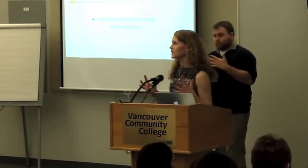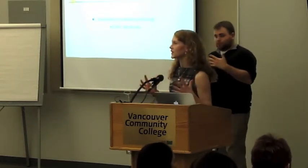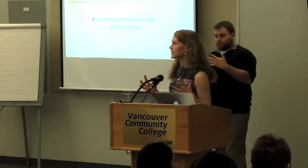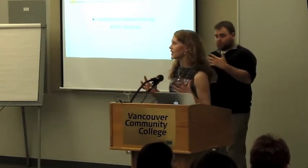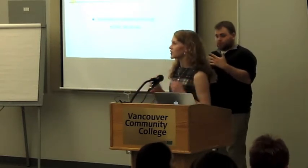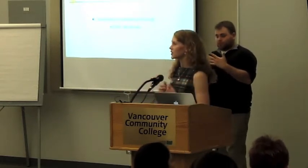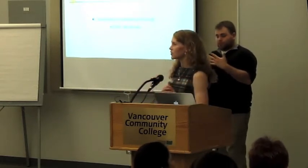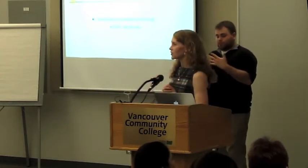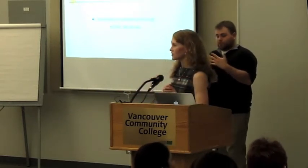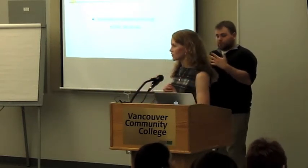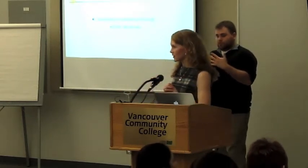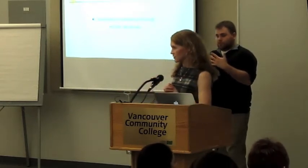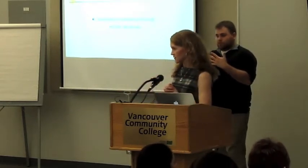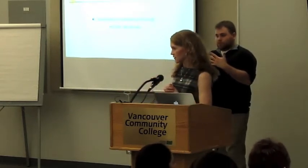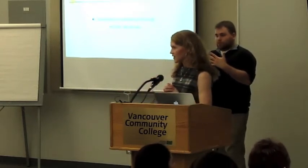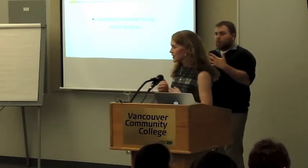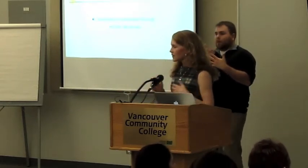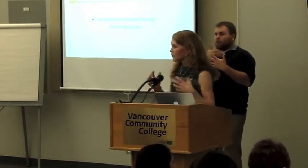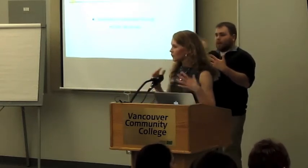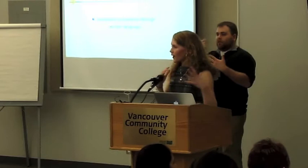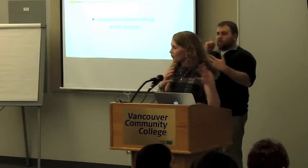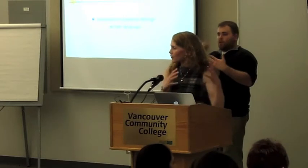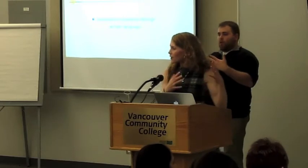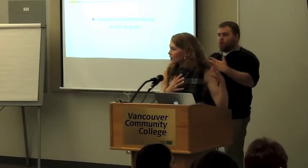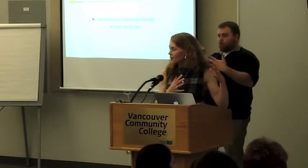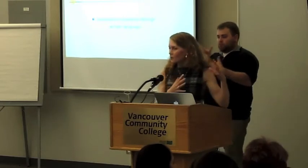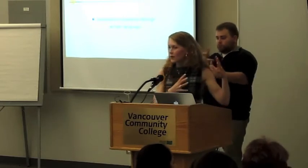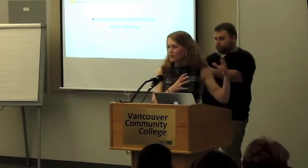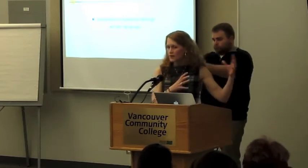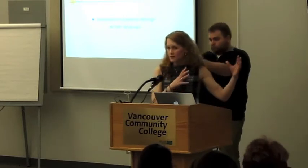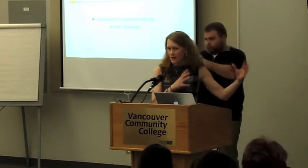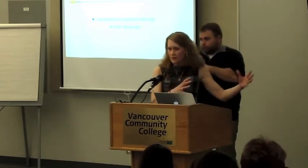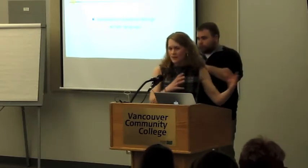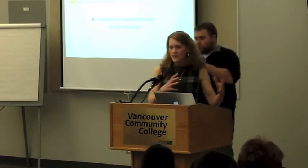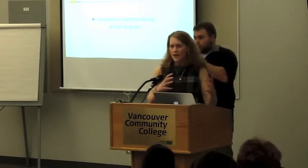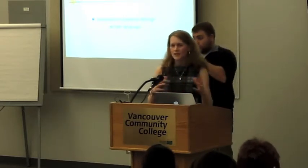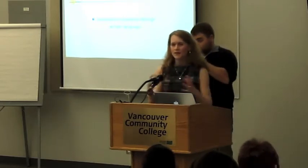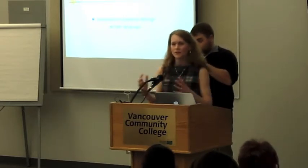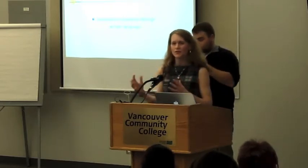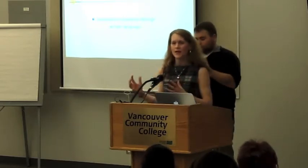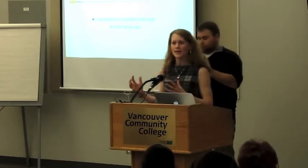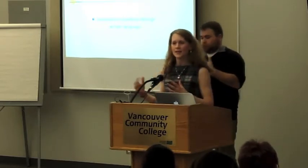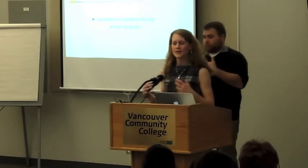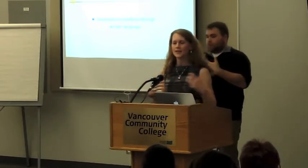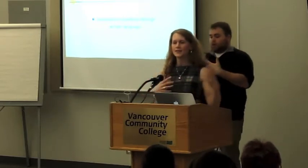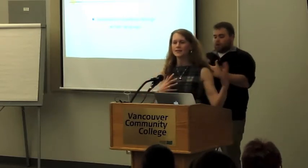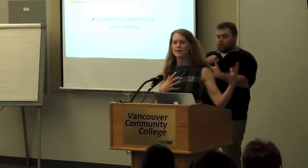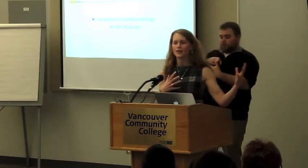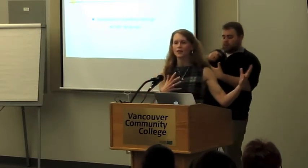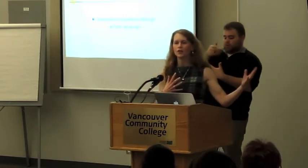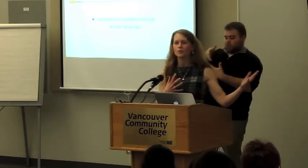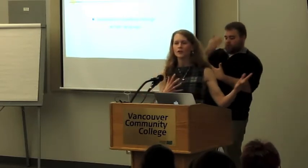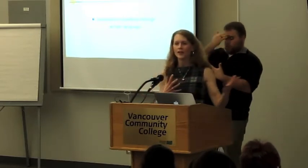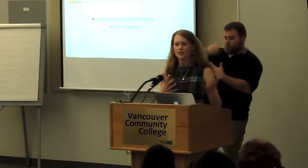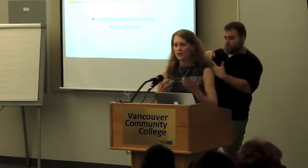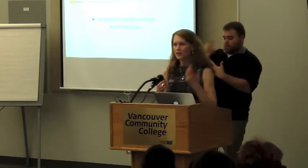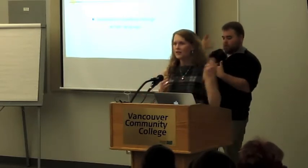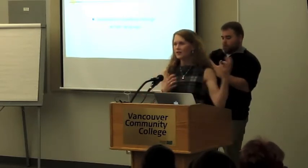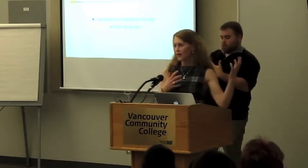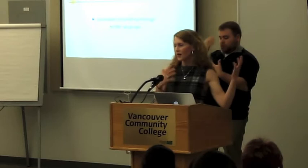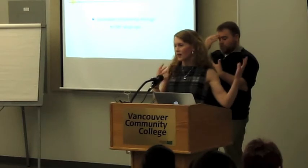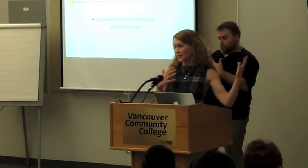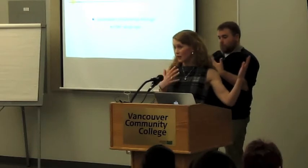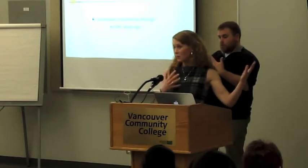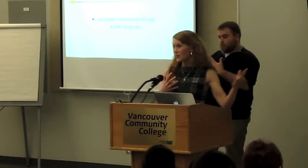most vividly engaging your students. When we develop these kinds of understandings, it isn't